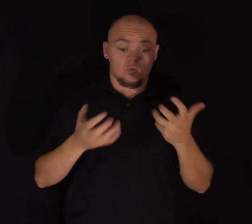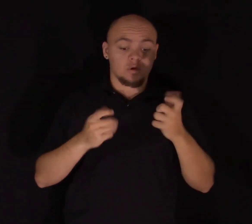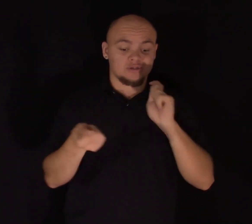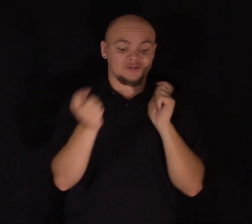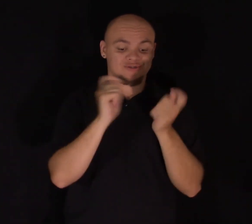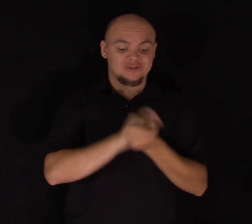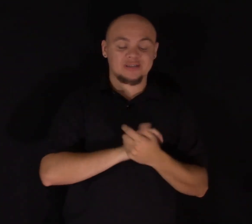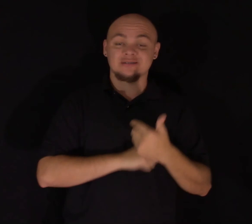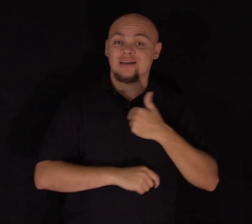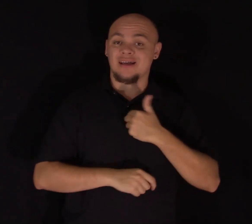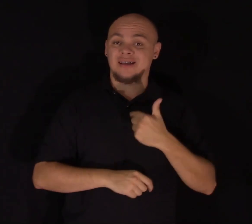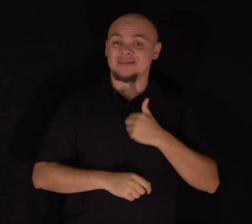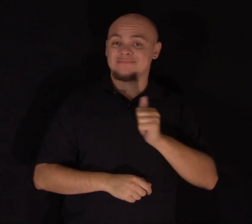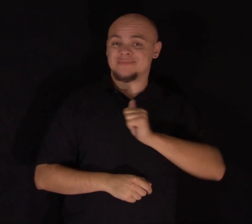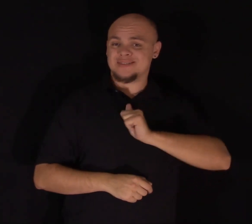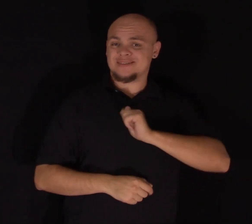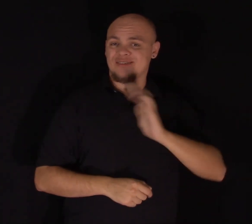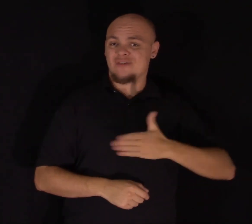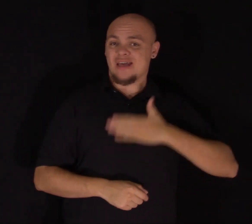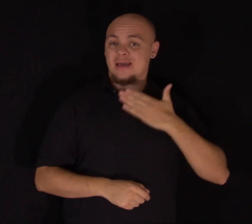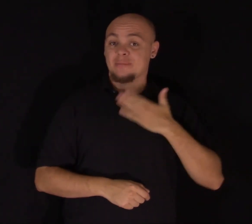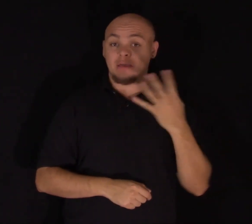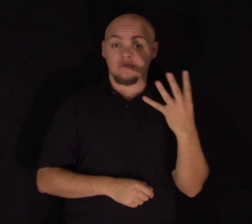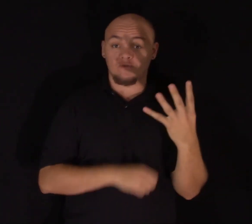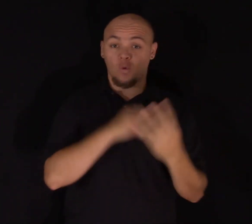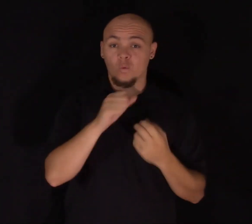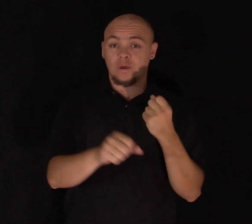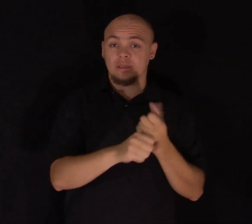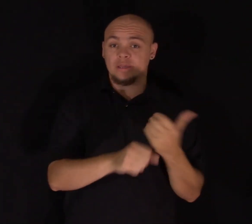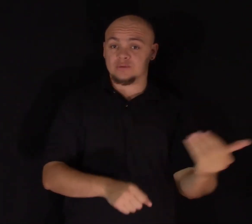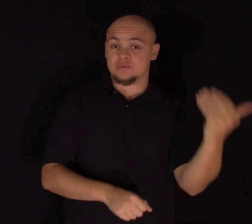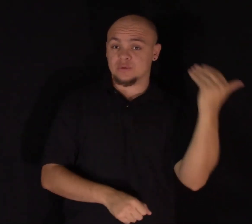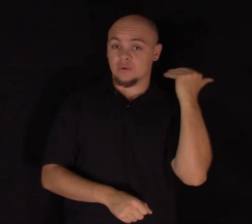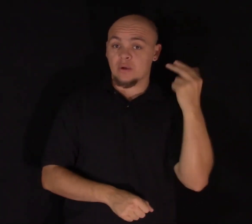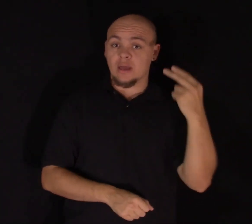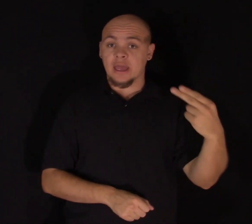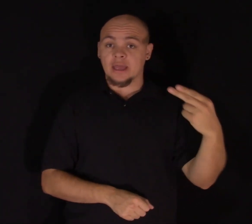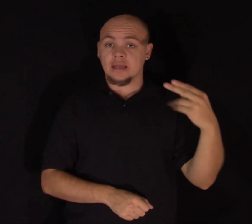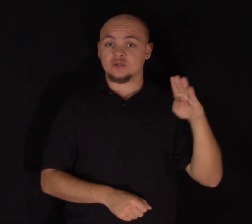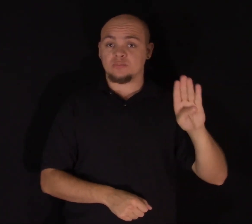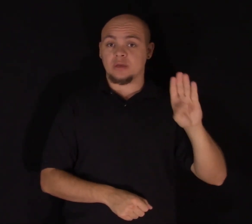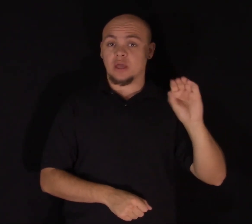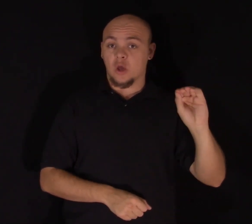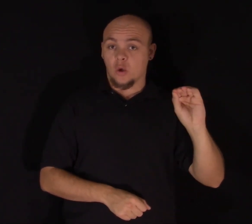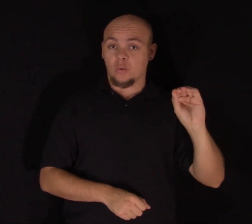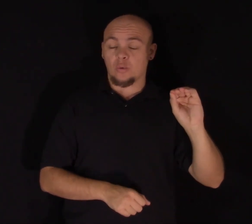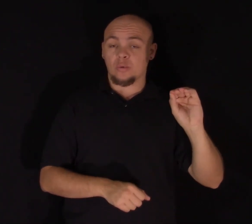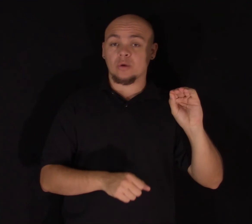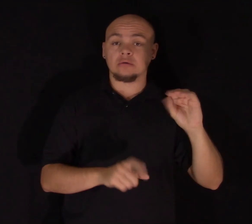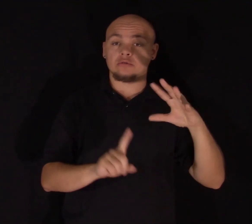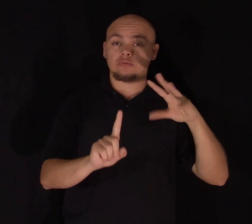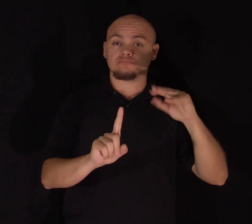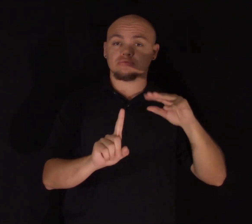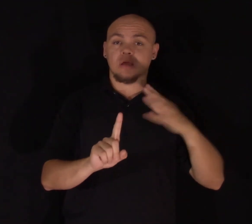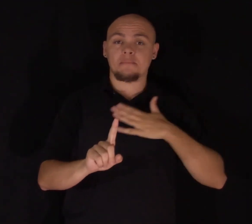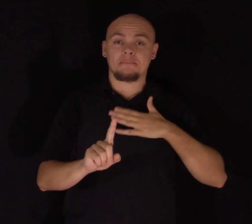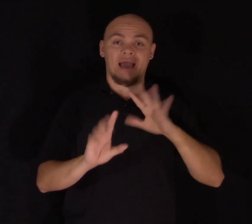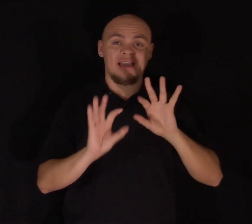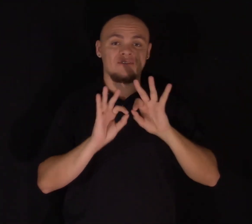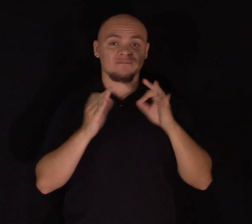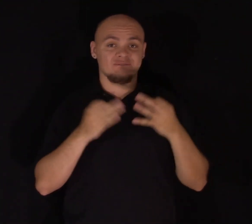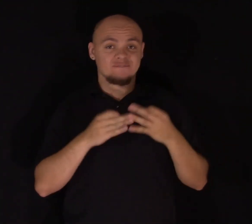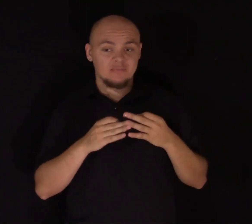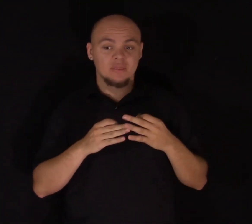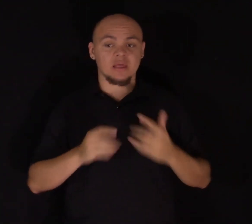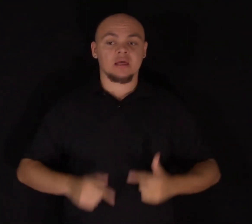happy. About 4 years ago, HBO began to film a documentary about my family and me called